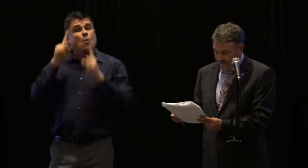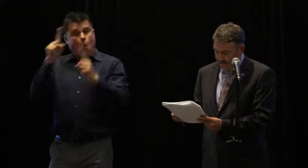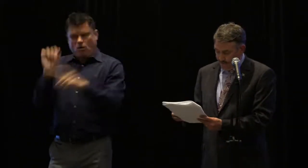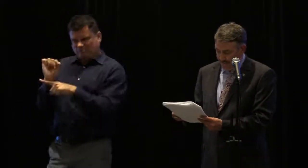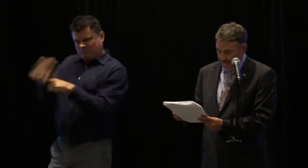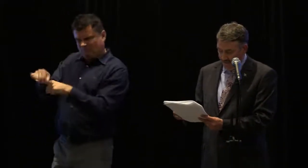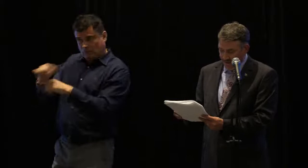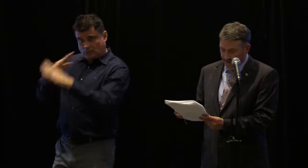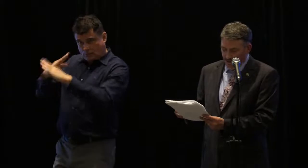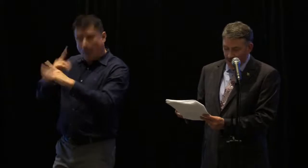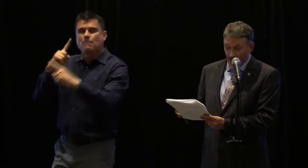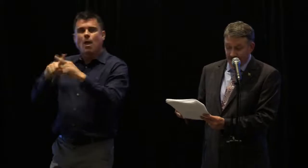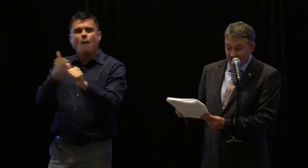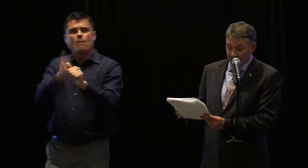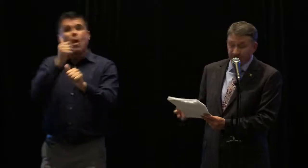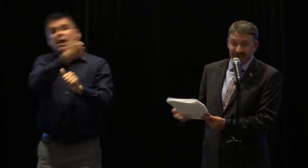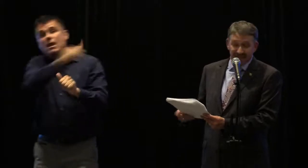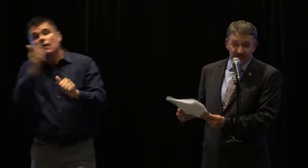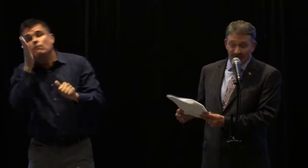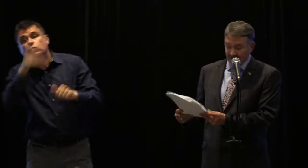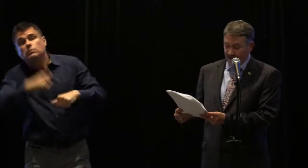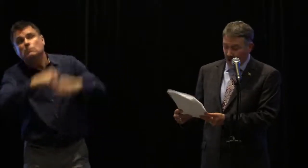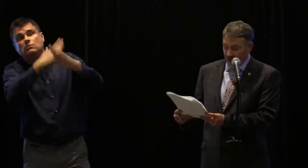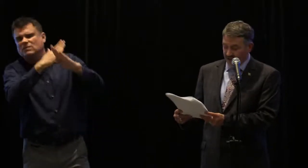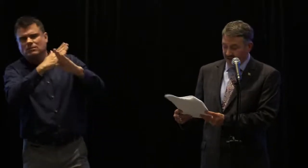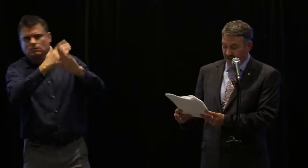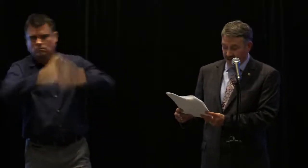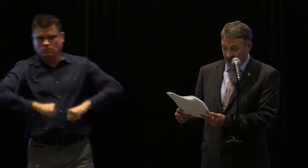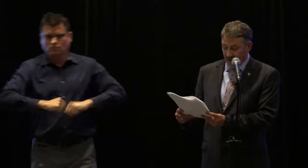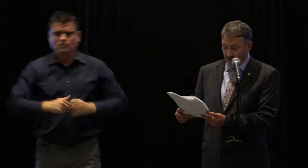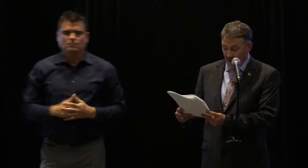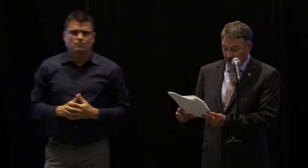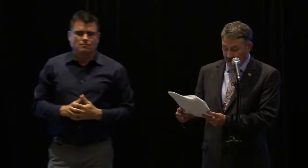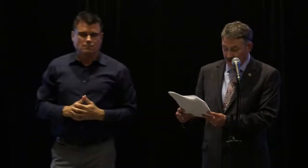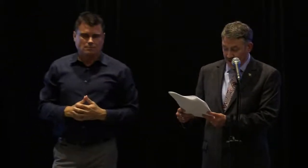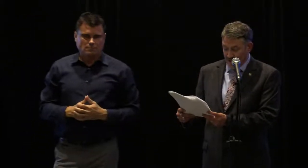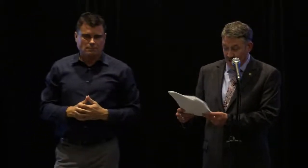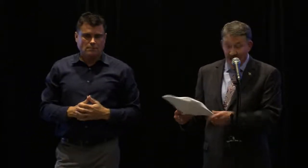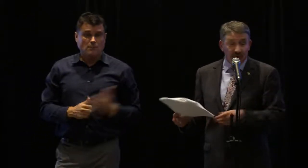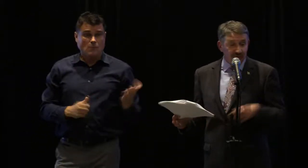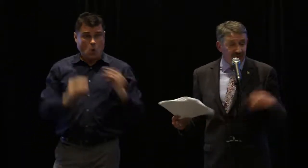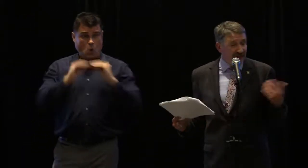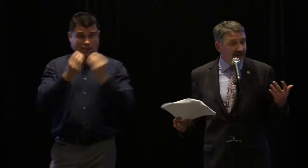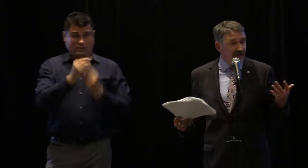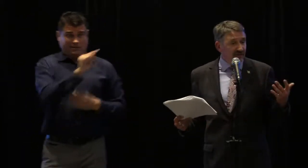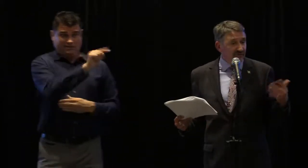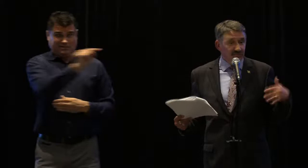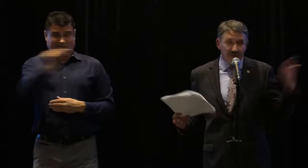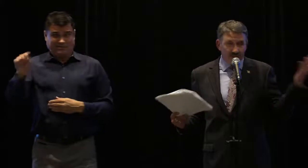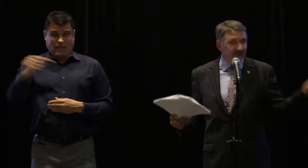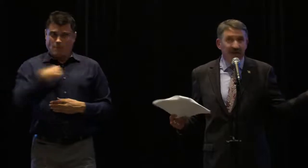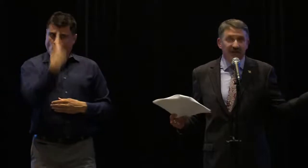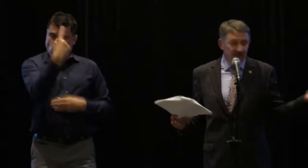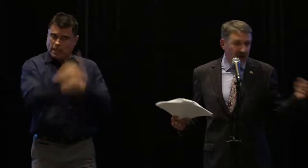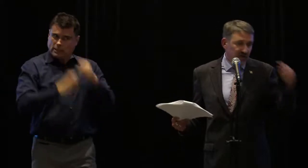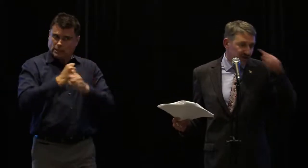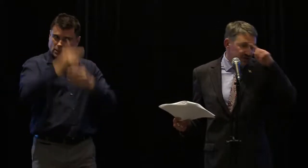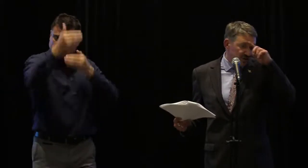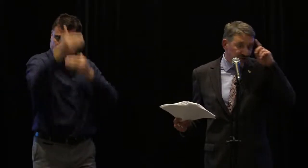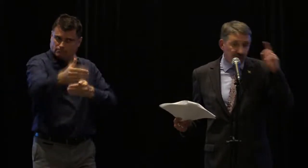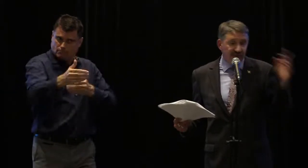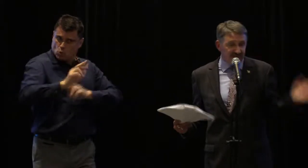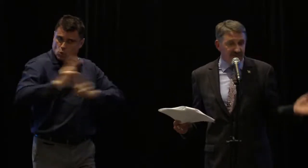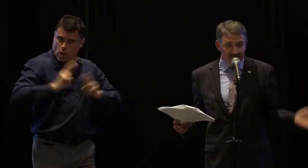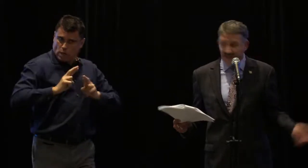us. We gave them 6 months' notice to start the work and are providing $3